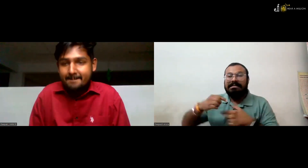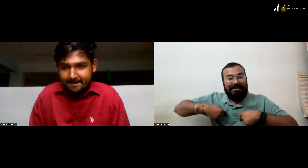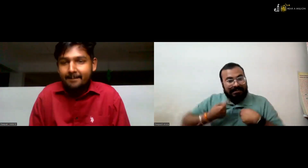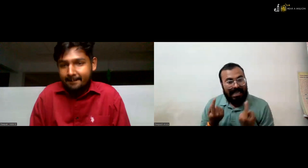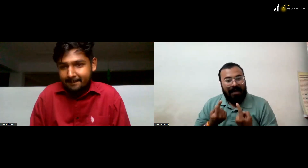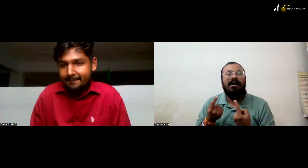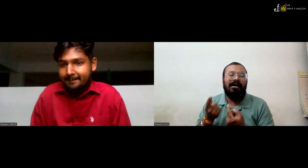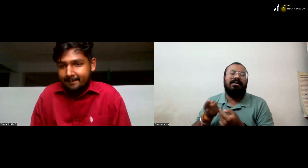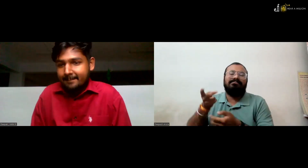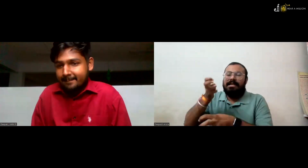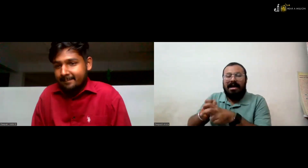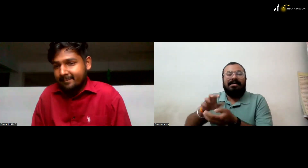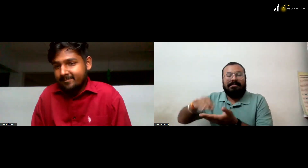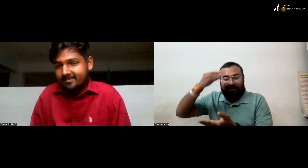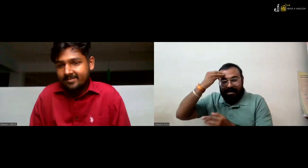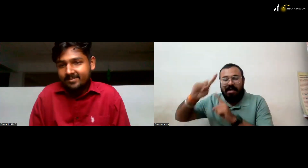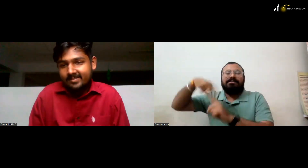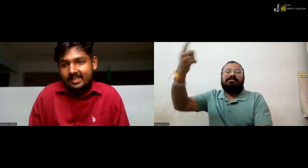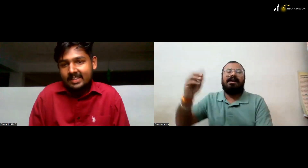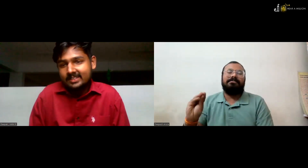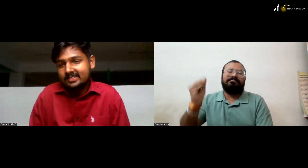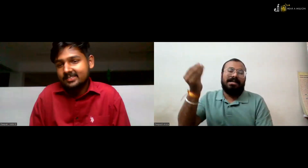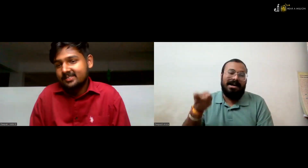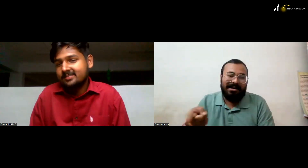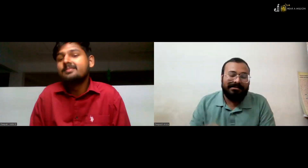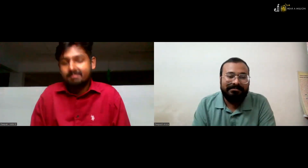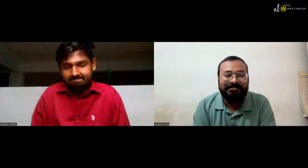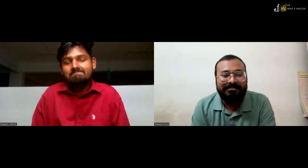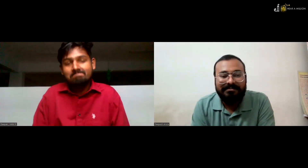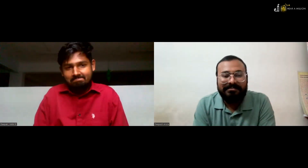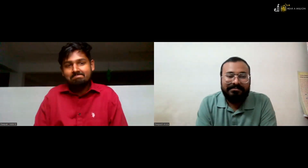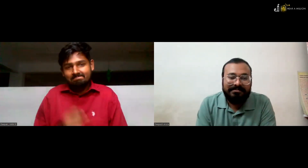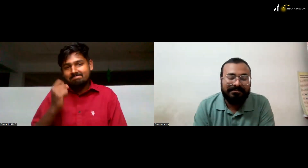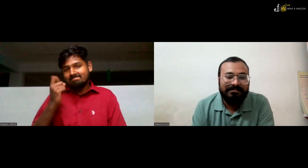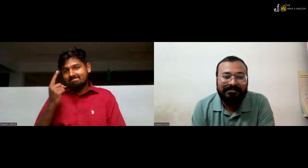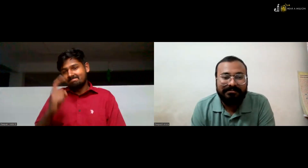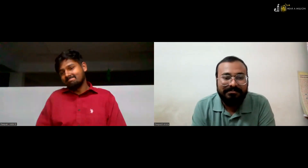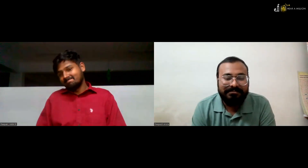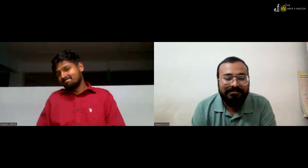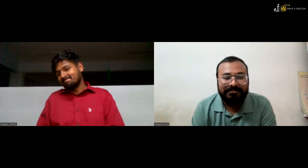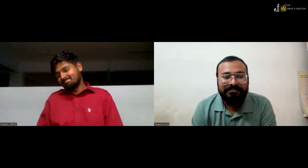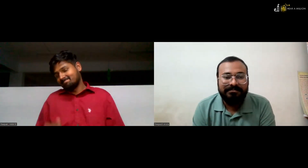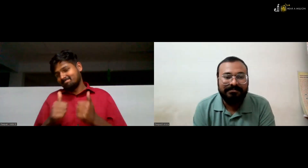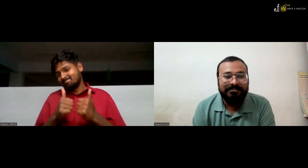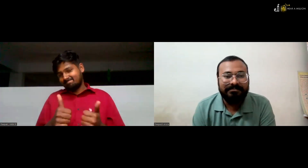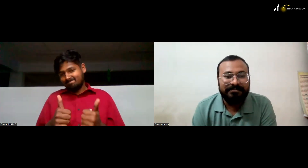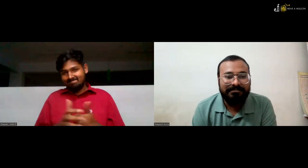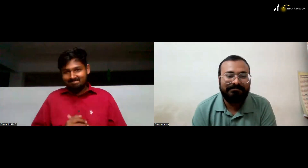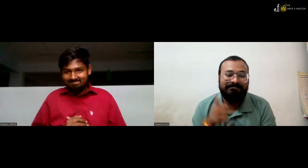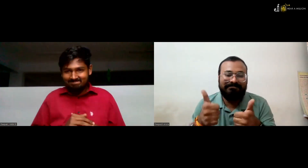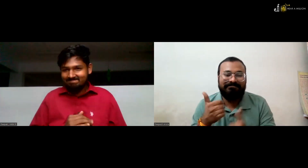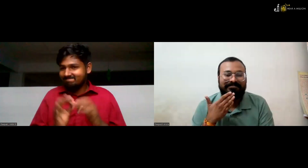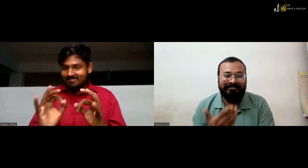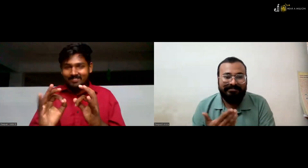all of the things, that is okay. But if you have to manage all of the things by yourself, you will learn first time, and then you can manage all